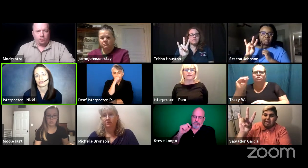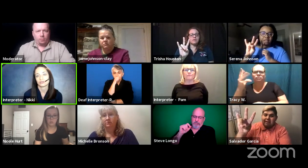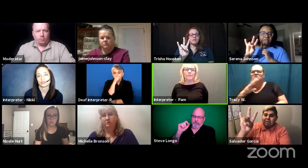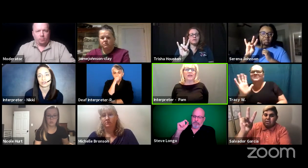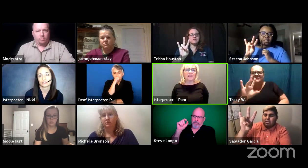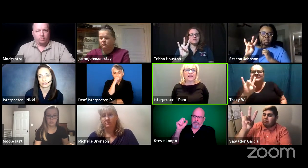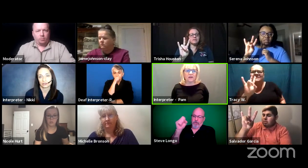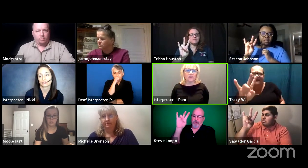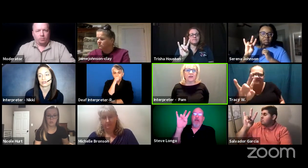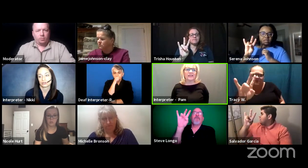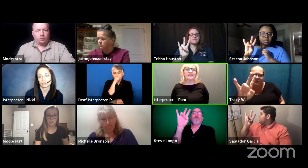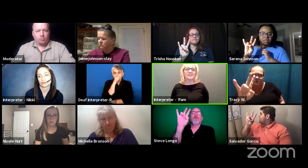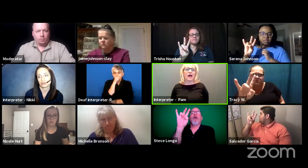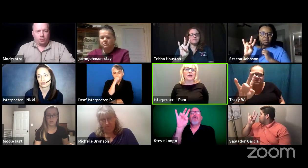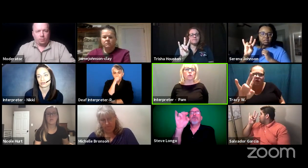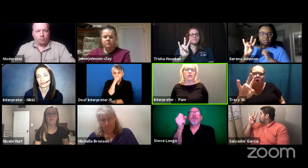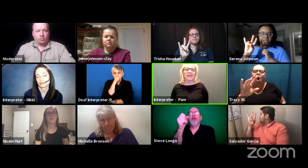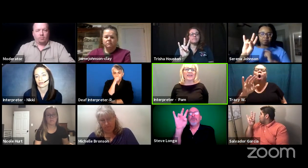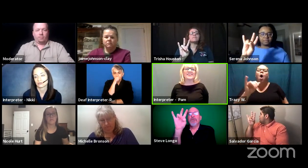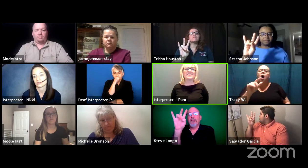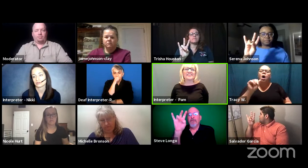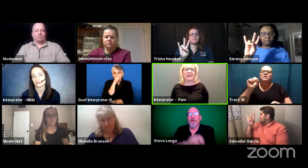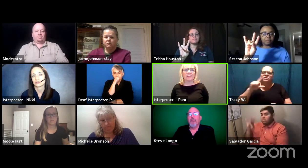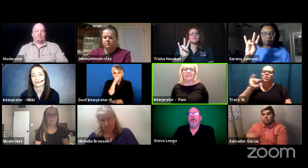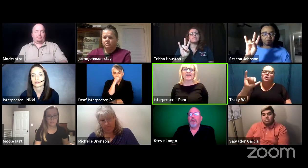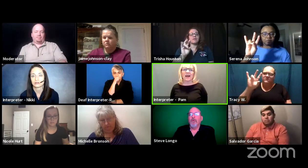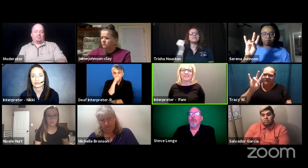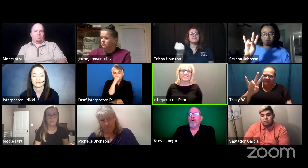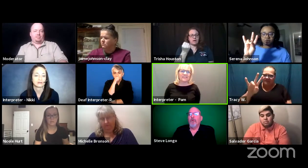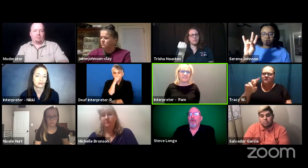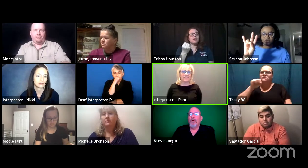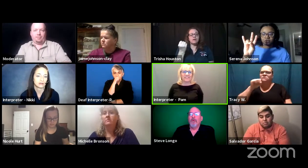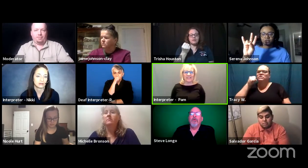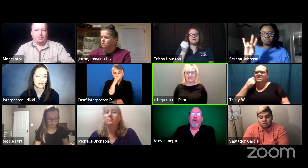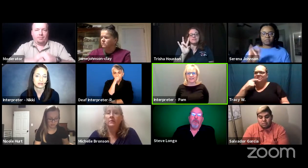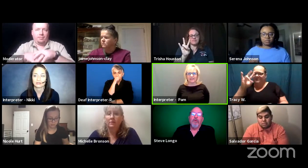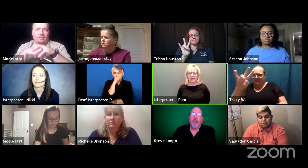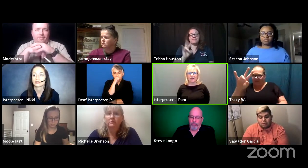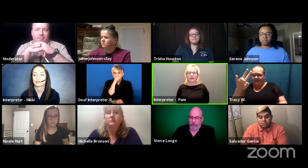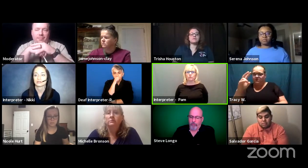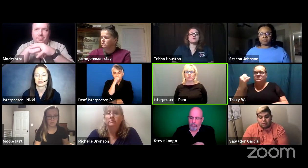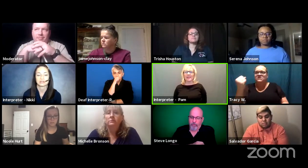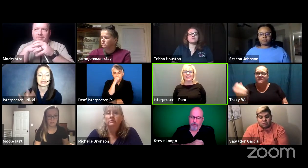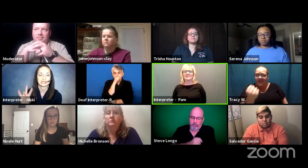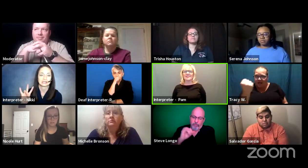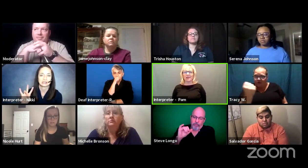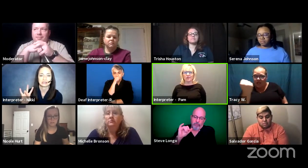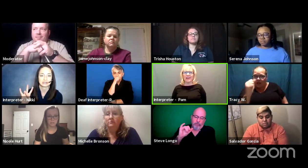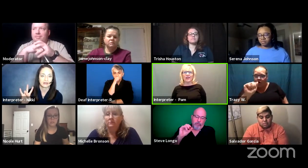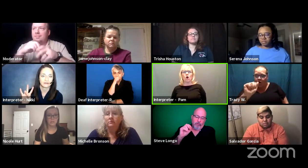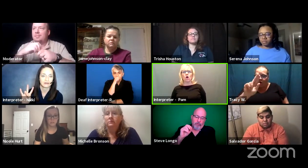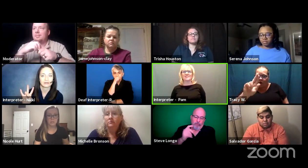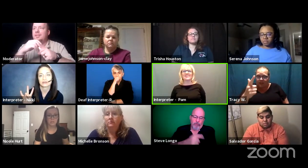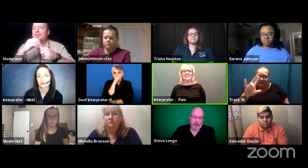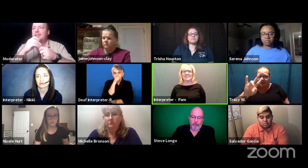And be clear, I'm looking at the 7th, not the 17th. I am looking at Saturday, August the